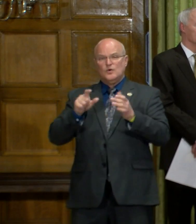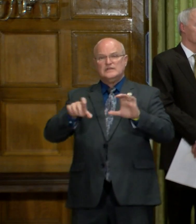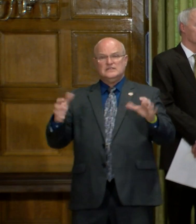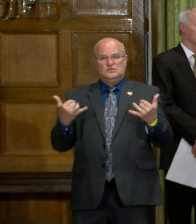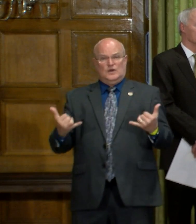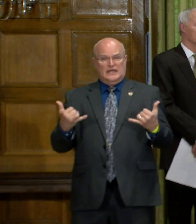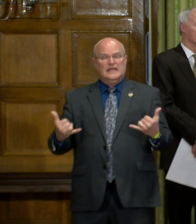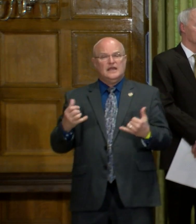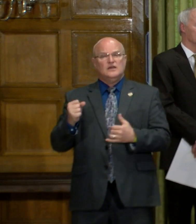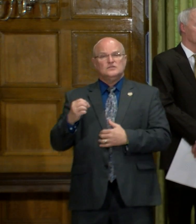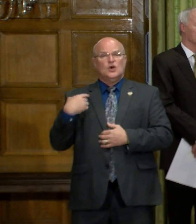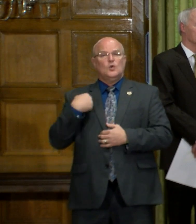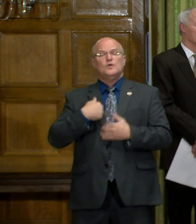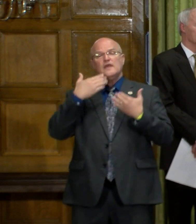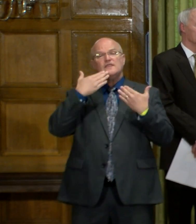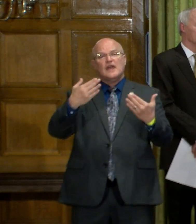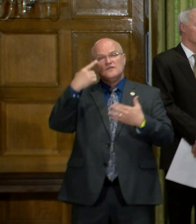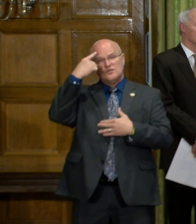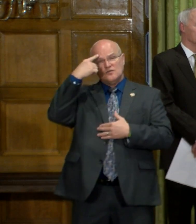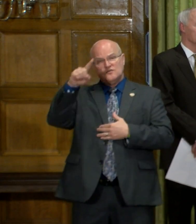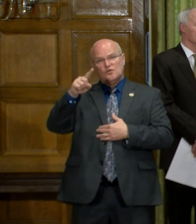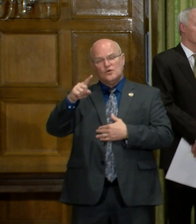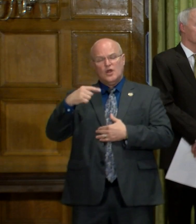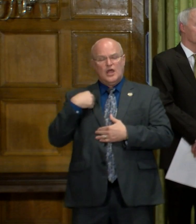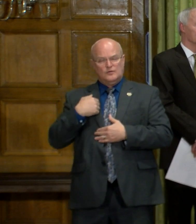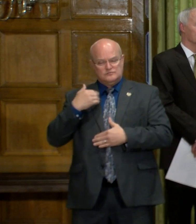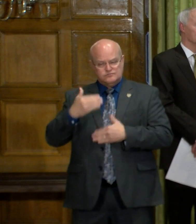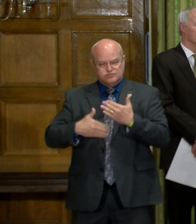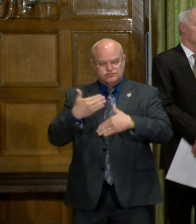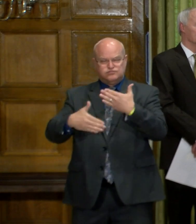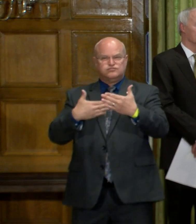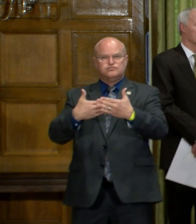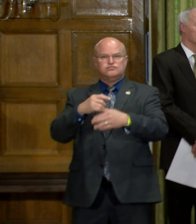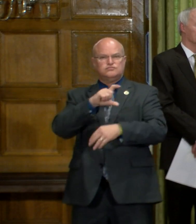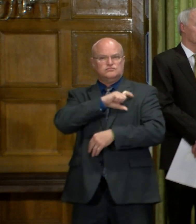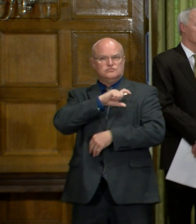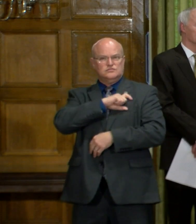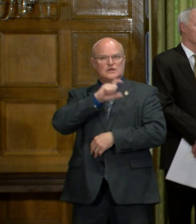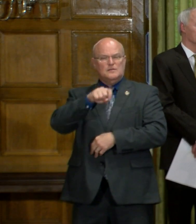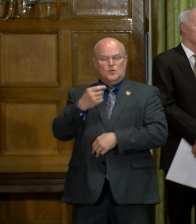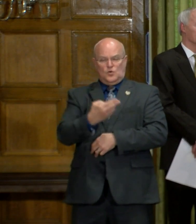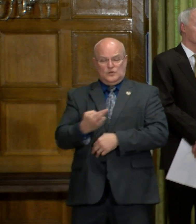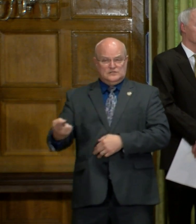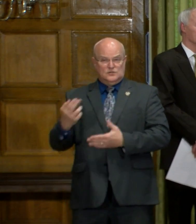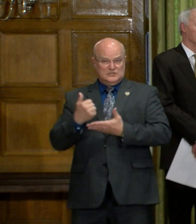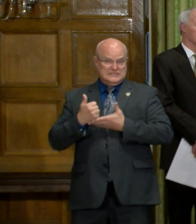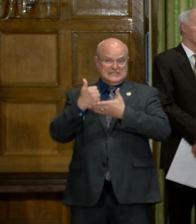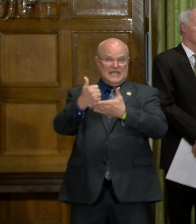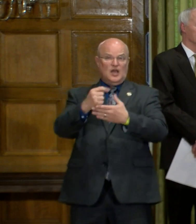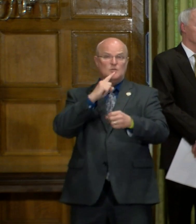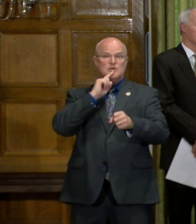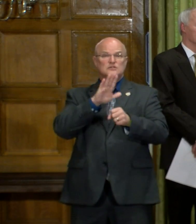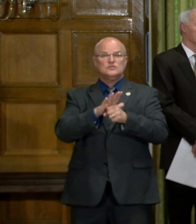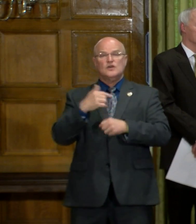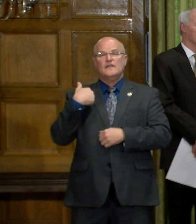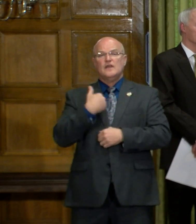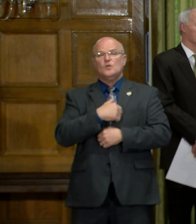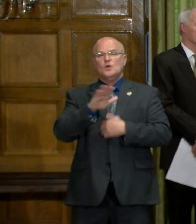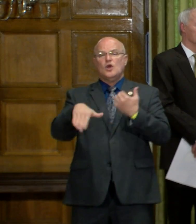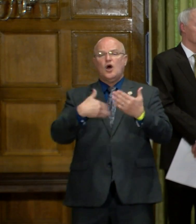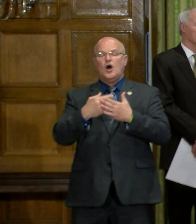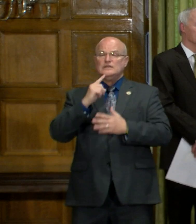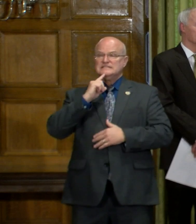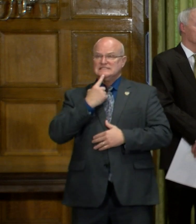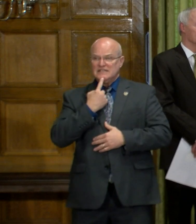now. And so we are grateful for, as we ramp up enforcement, you definitely have to have more resources to help ensure that we are all taking